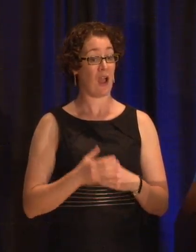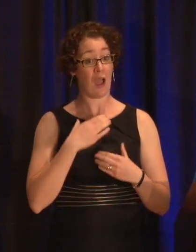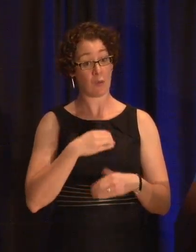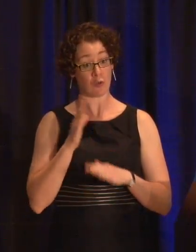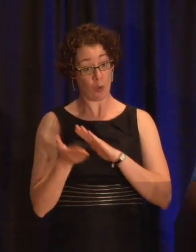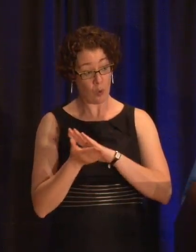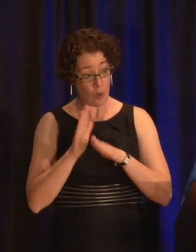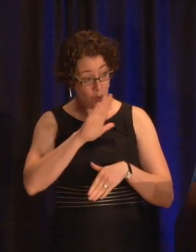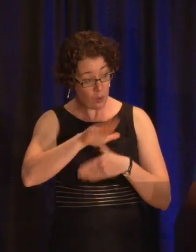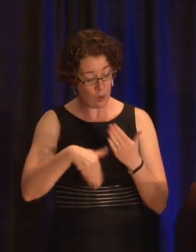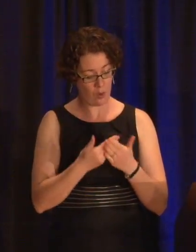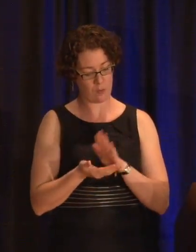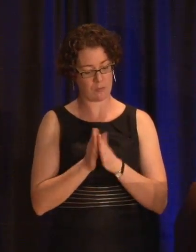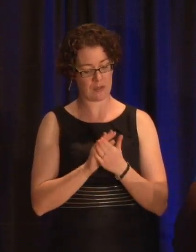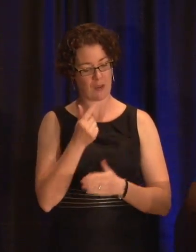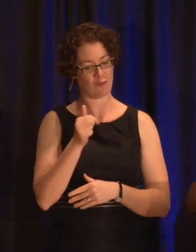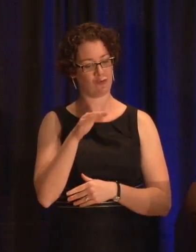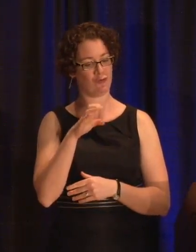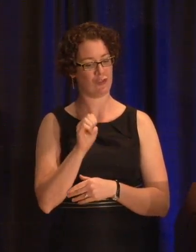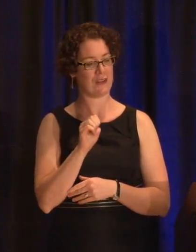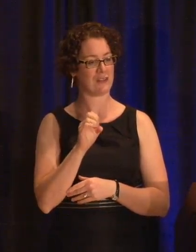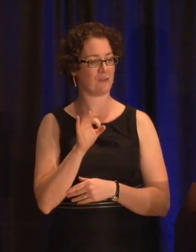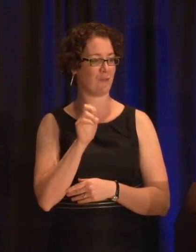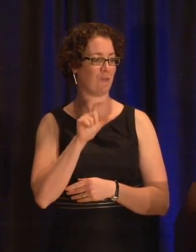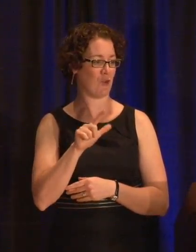life's next chapters.